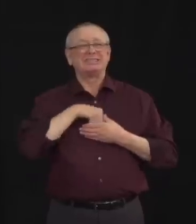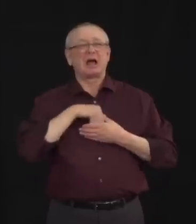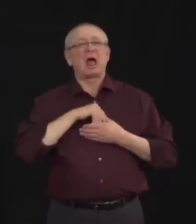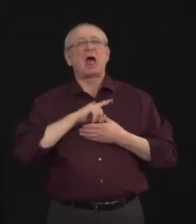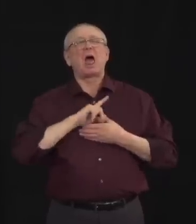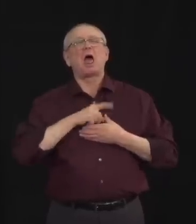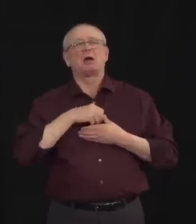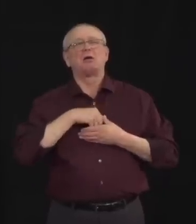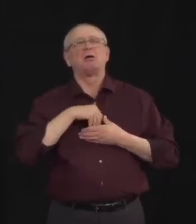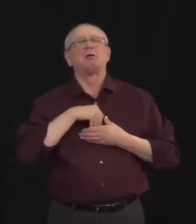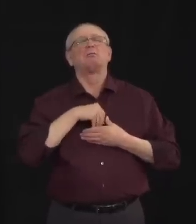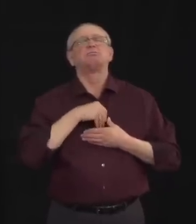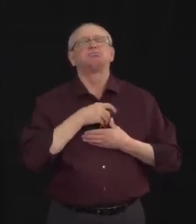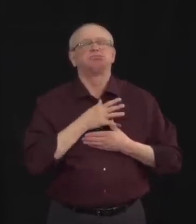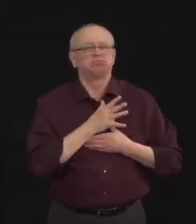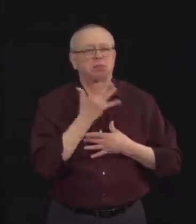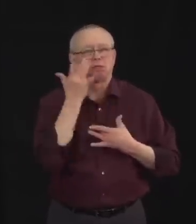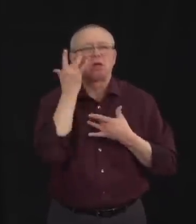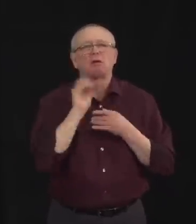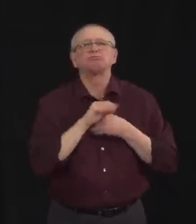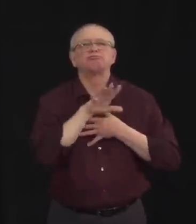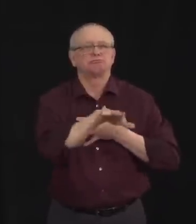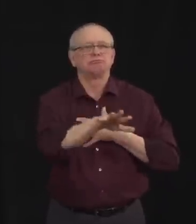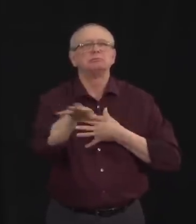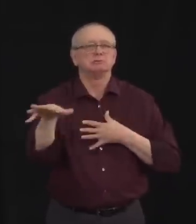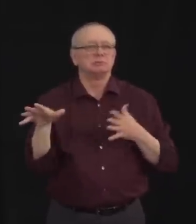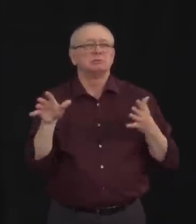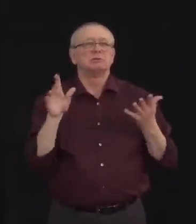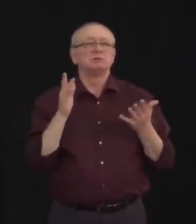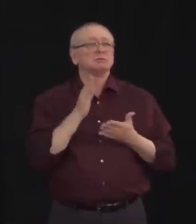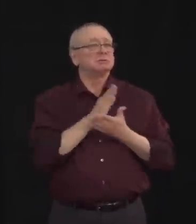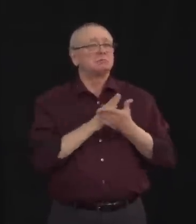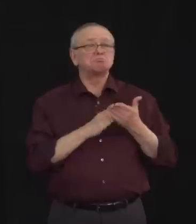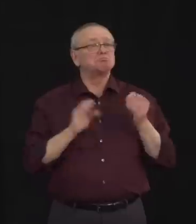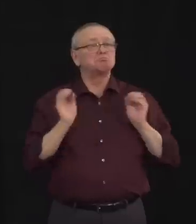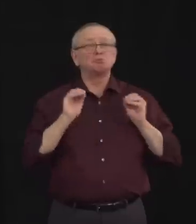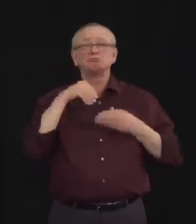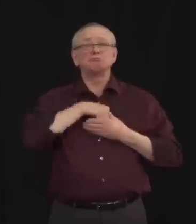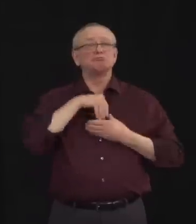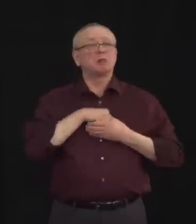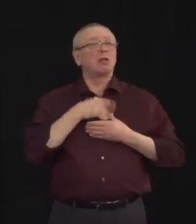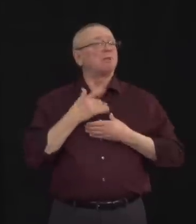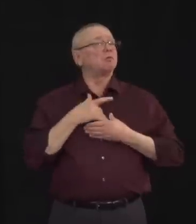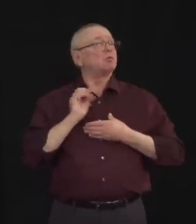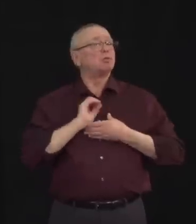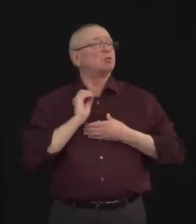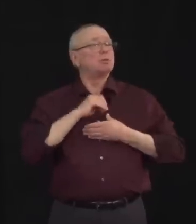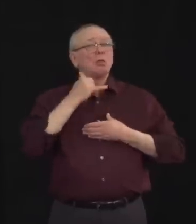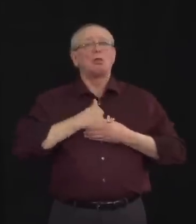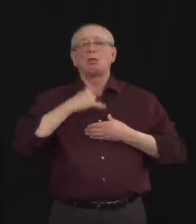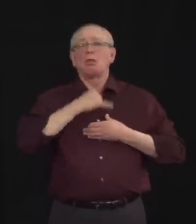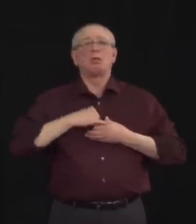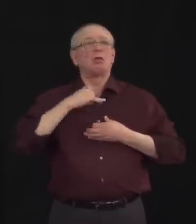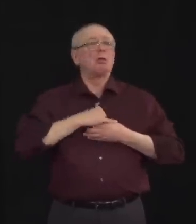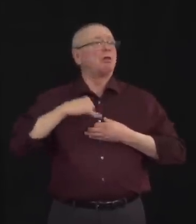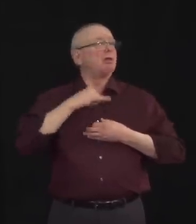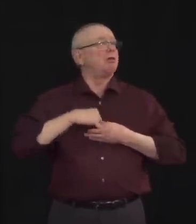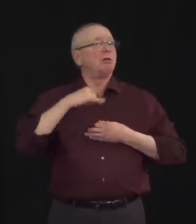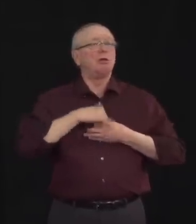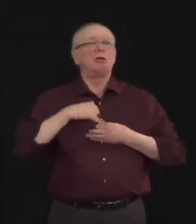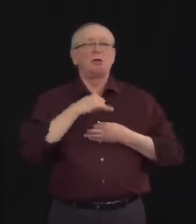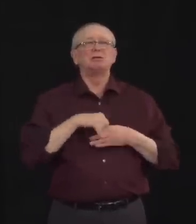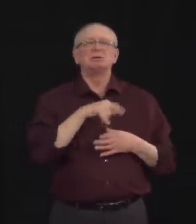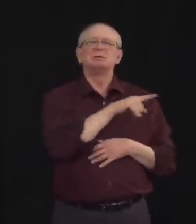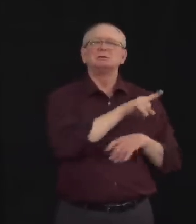to improve our chances of finding these cases who may not experience symptoms, today we are also expanding the availability